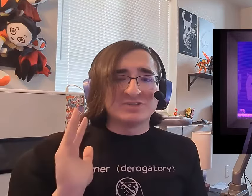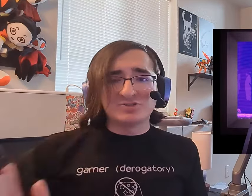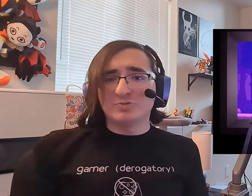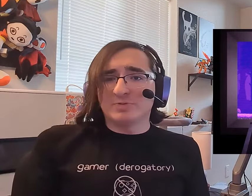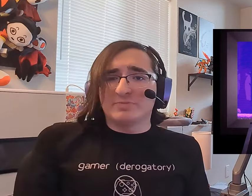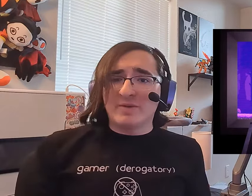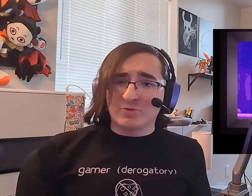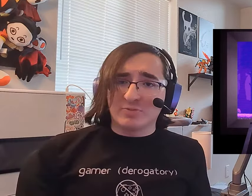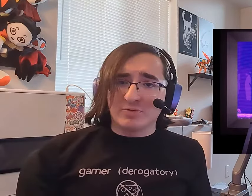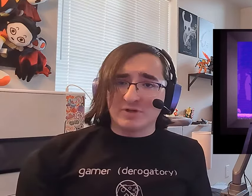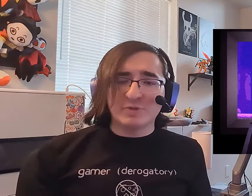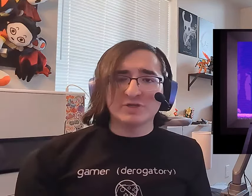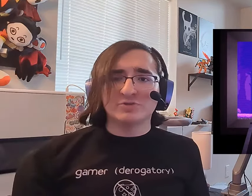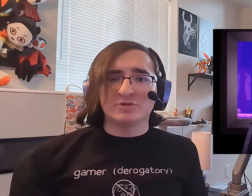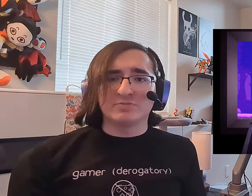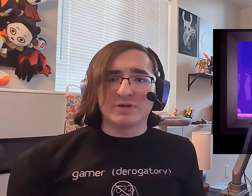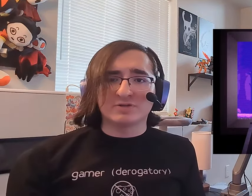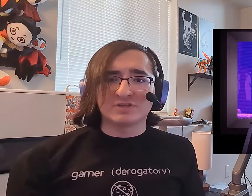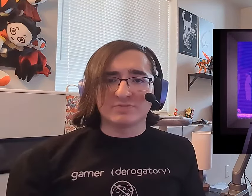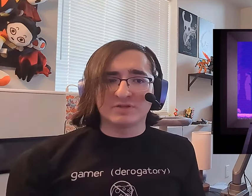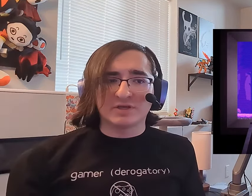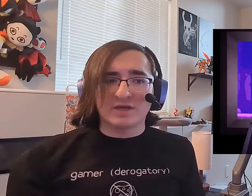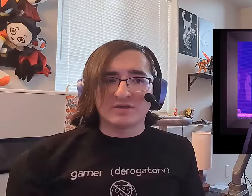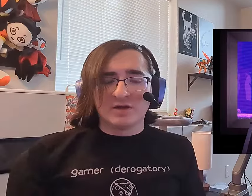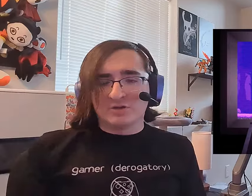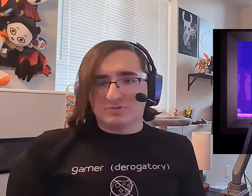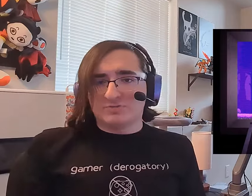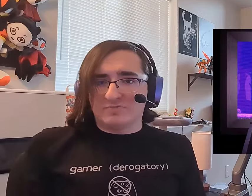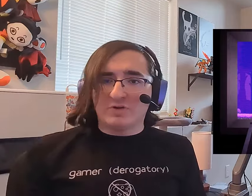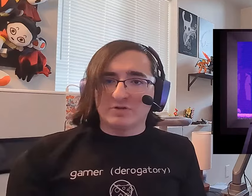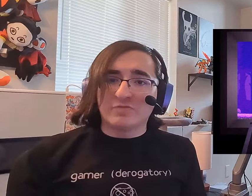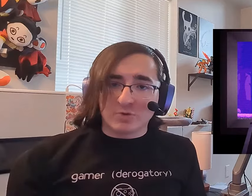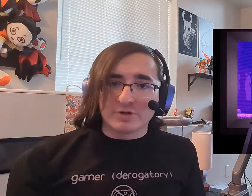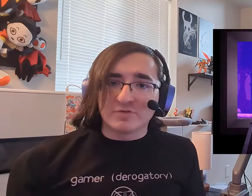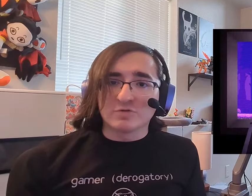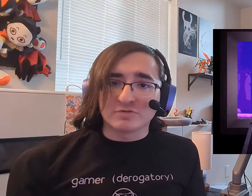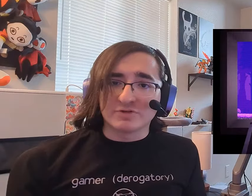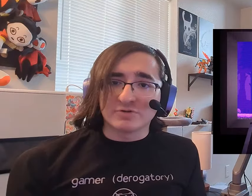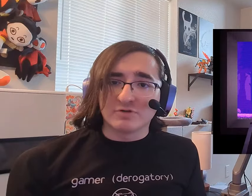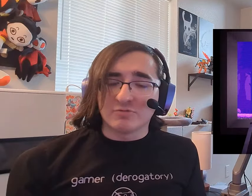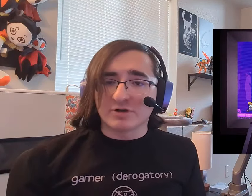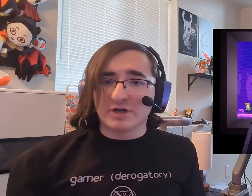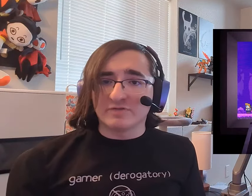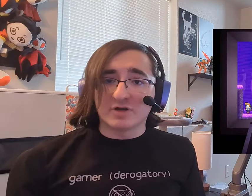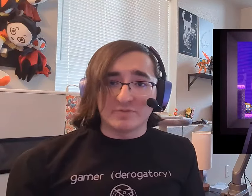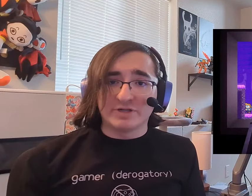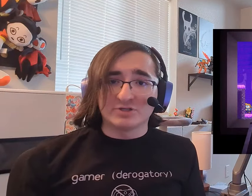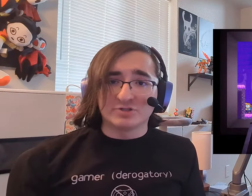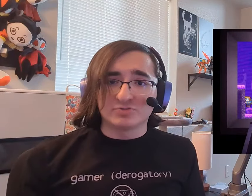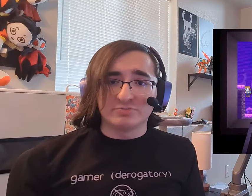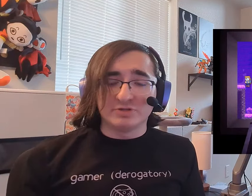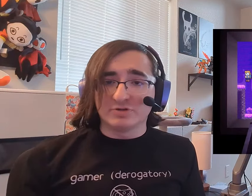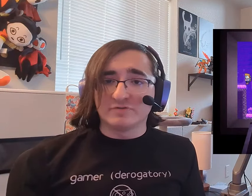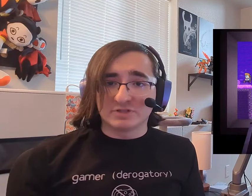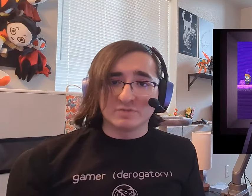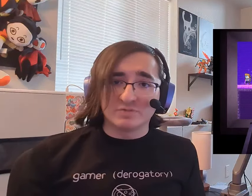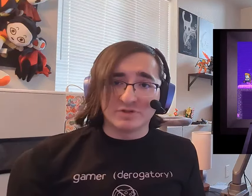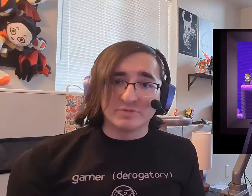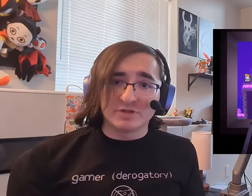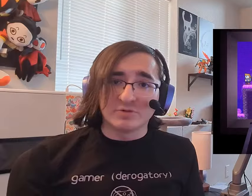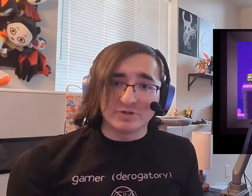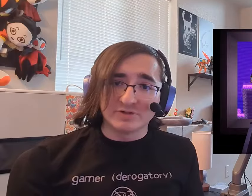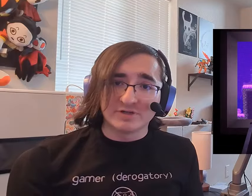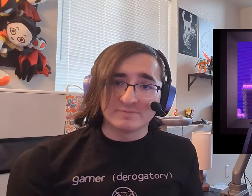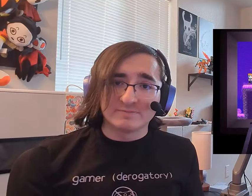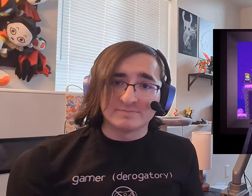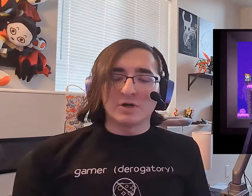is super memorable, especially when compared to something like a just very informative overview of what kind of accommodations would be good for someone with